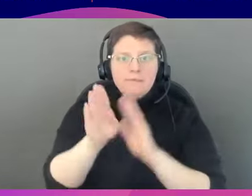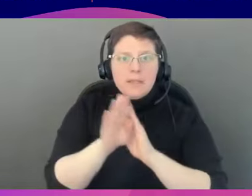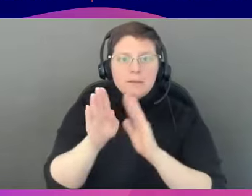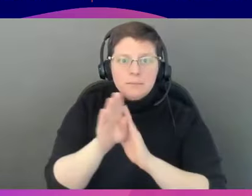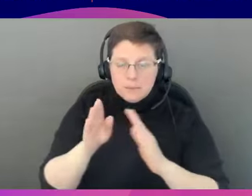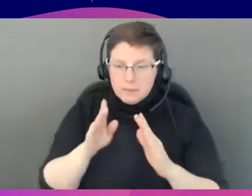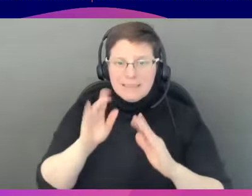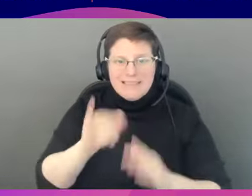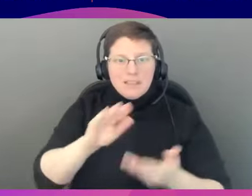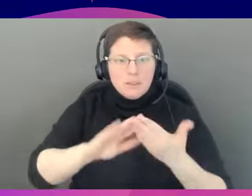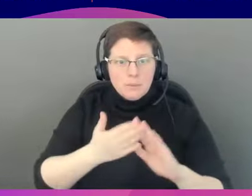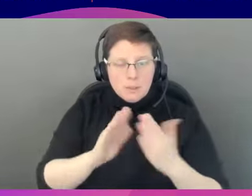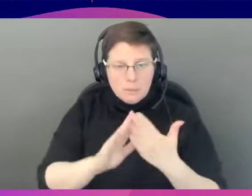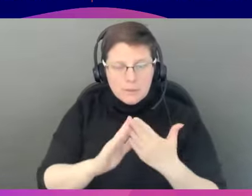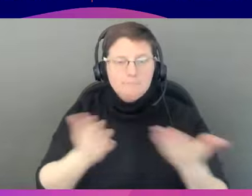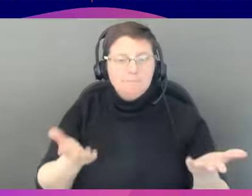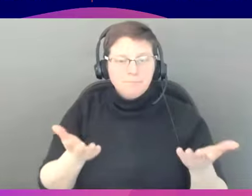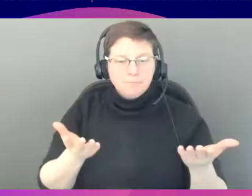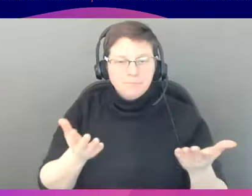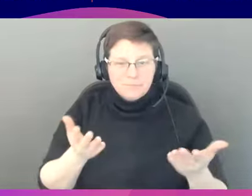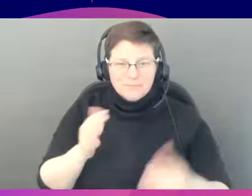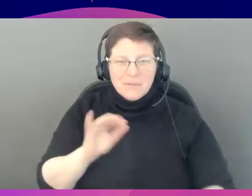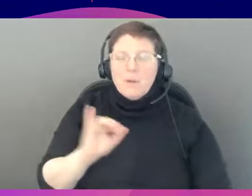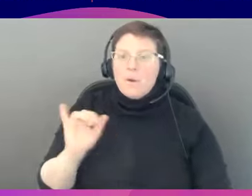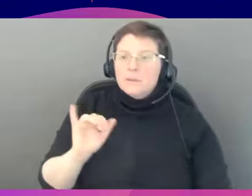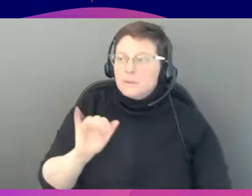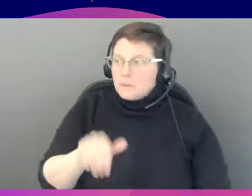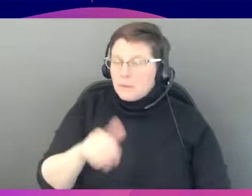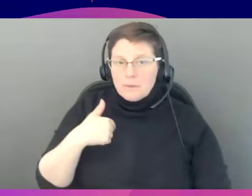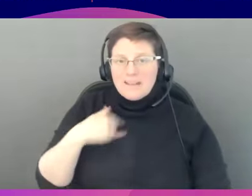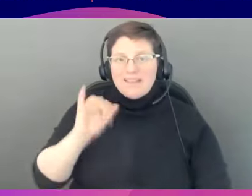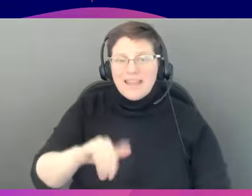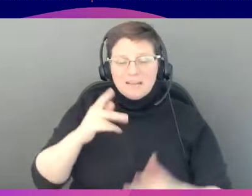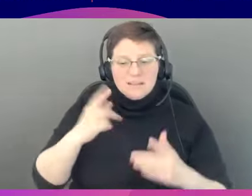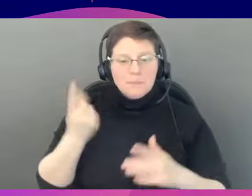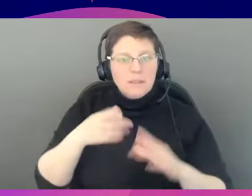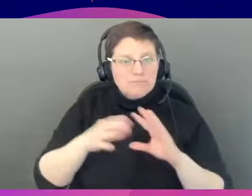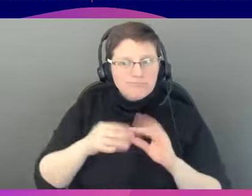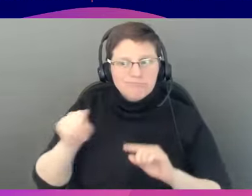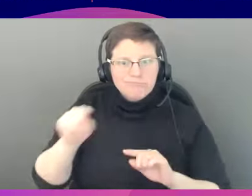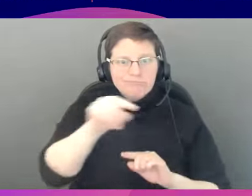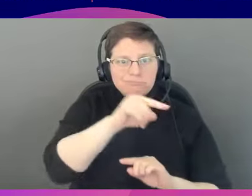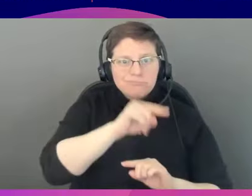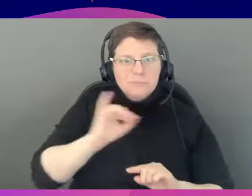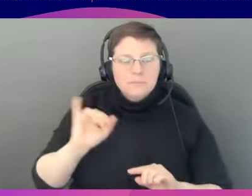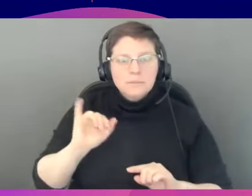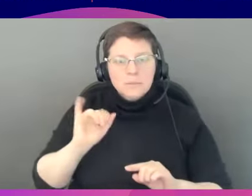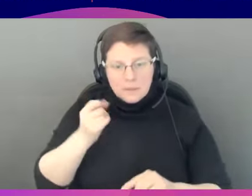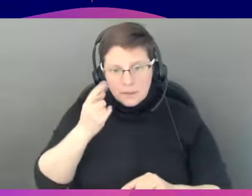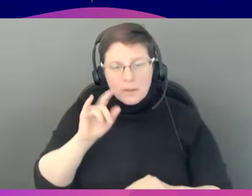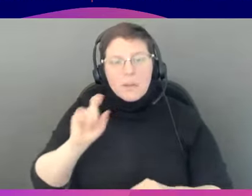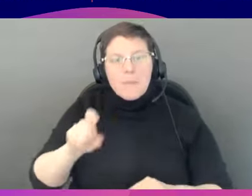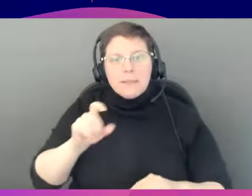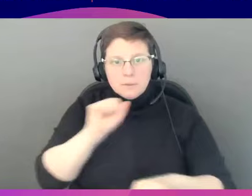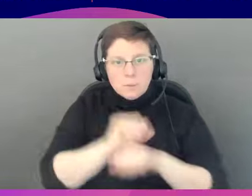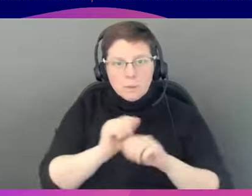services. This is also what we hear from offsite animal safekeeping programs. Cross-sectoral collaboration is needed to build